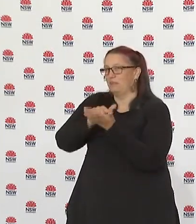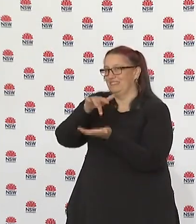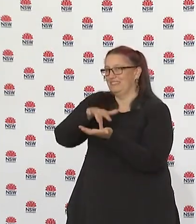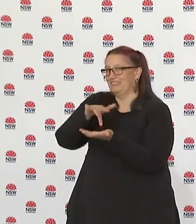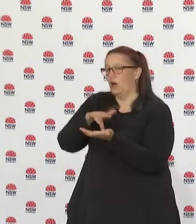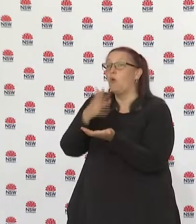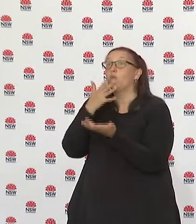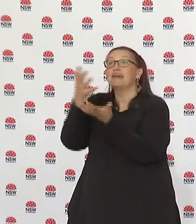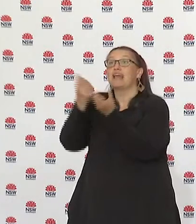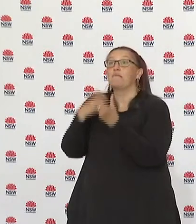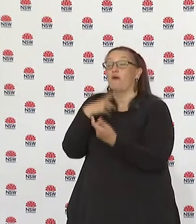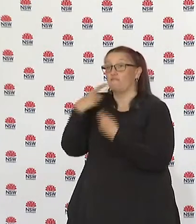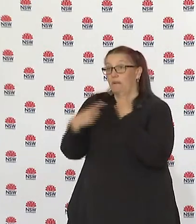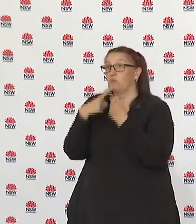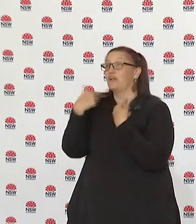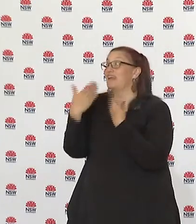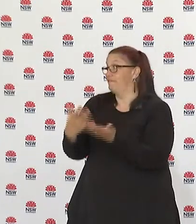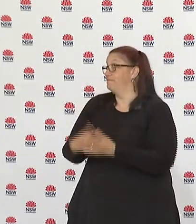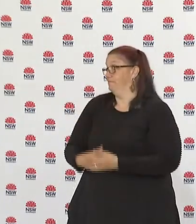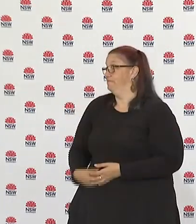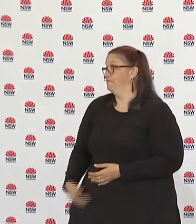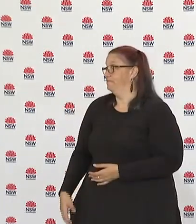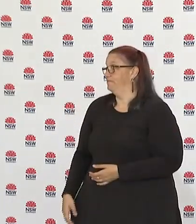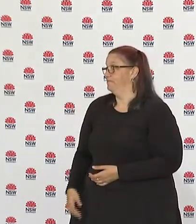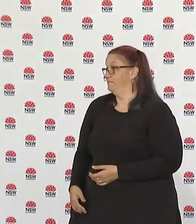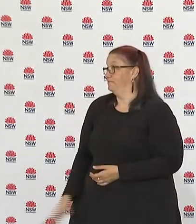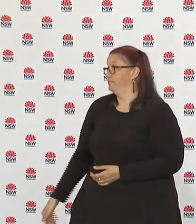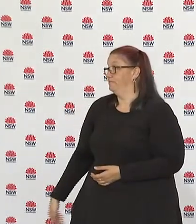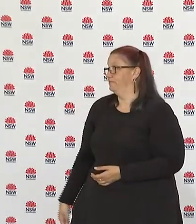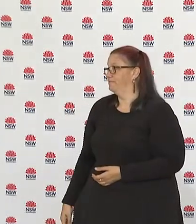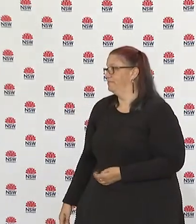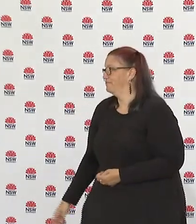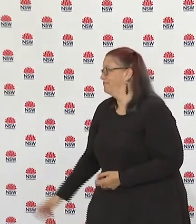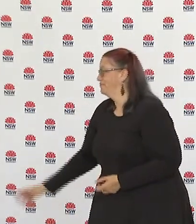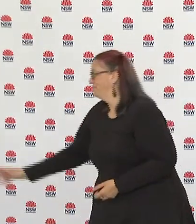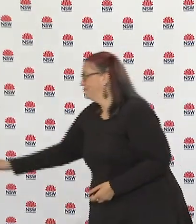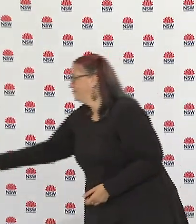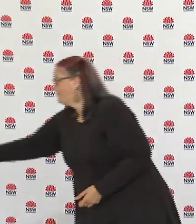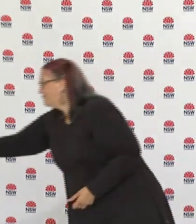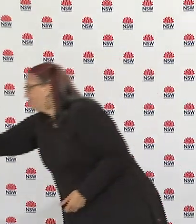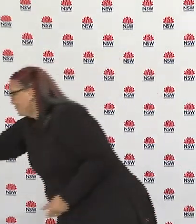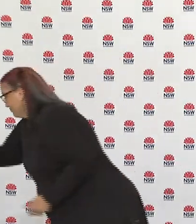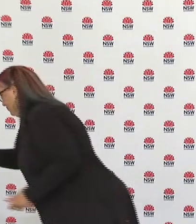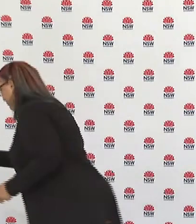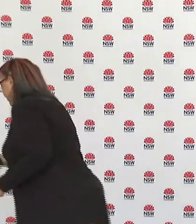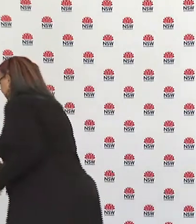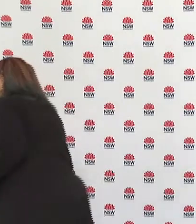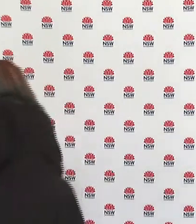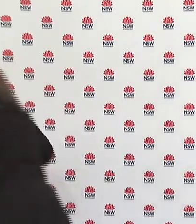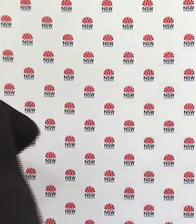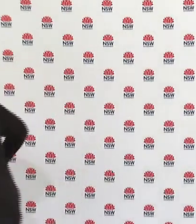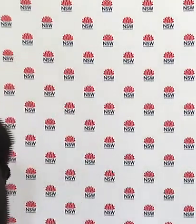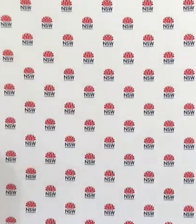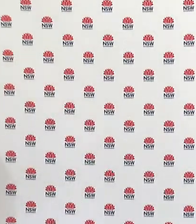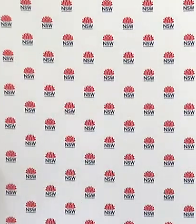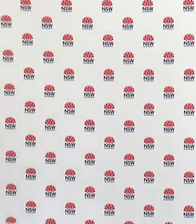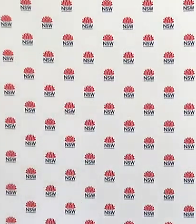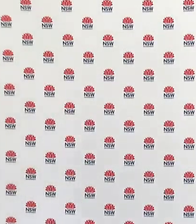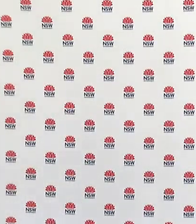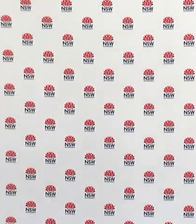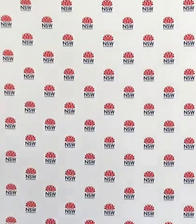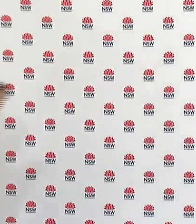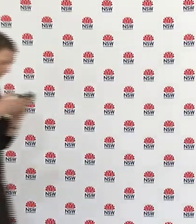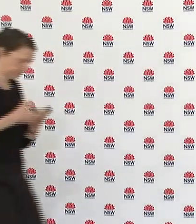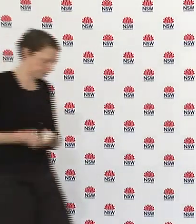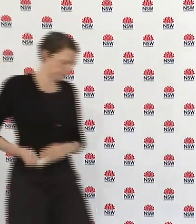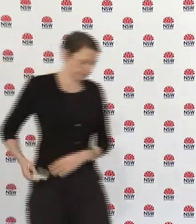more information, we provide additional information about Dr. the venues. Dr. McIntyre. South Wales Health website as a public health alert.